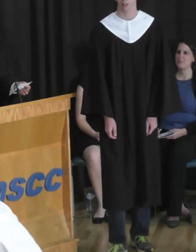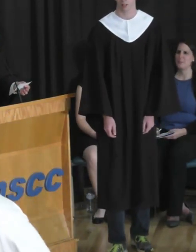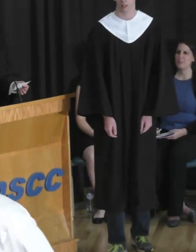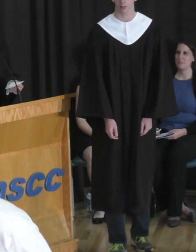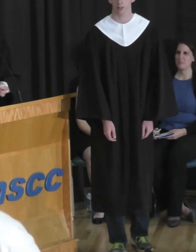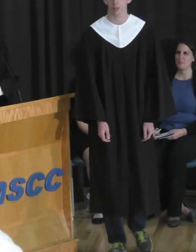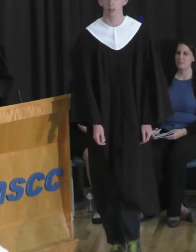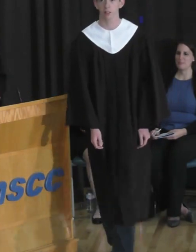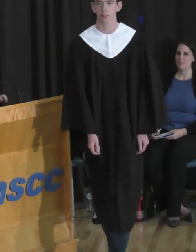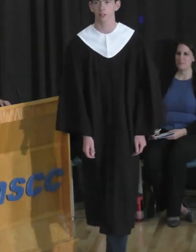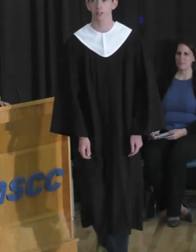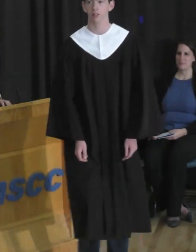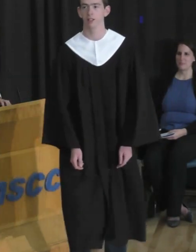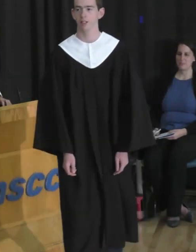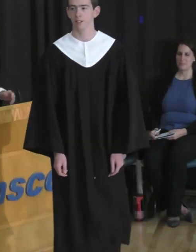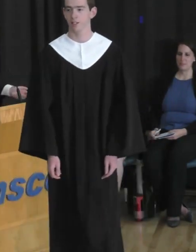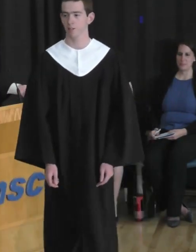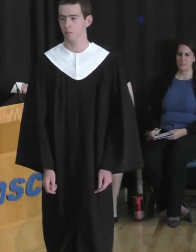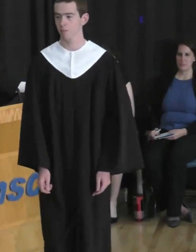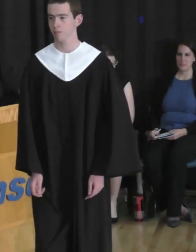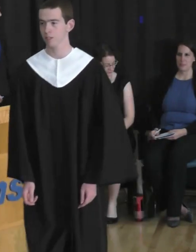Justin Ennis.